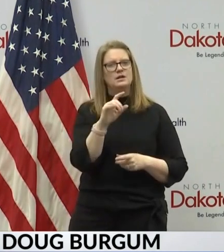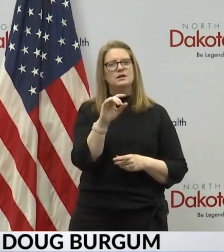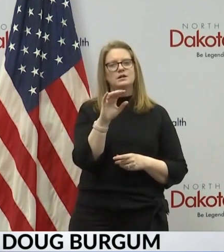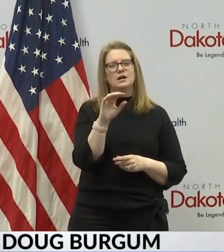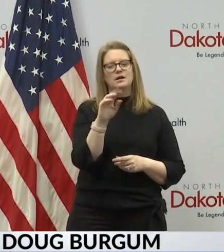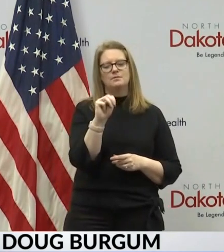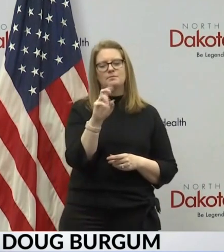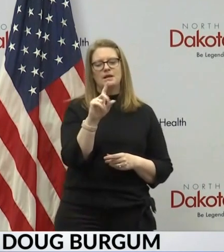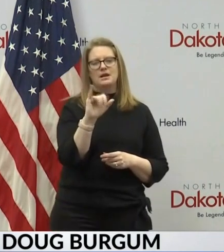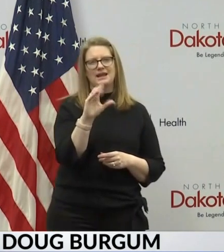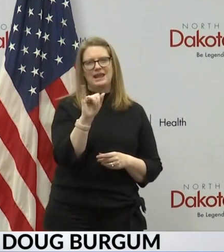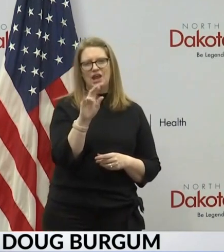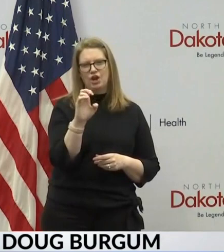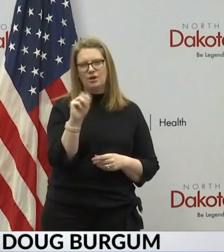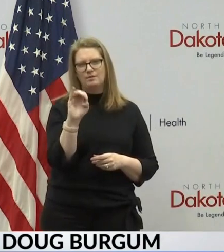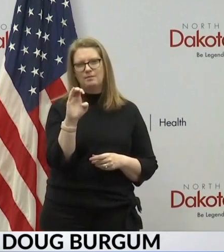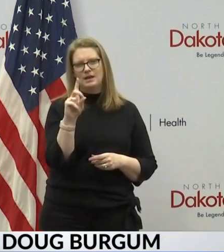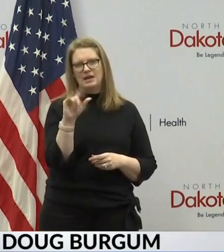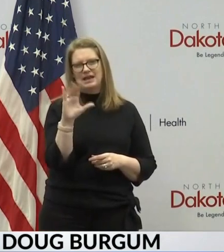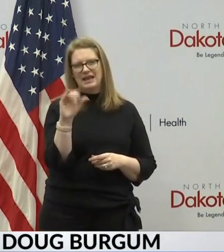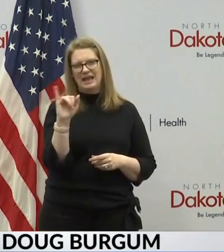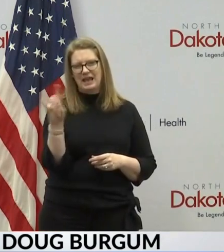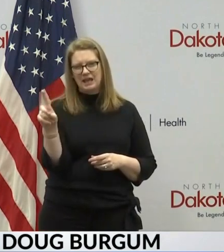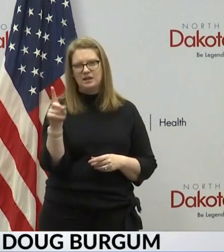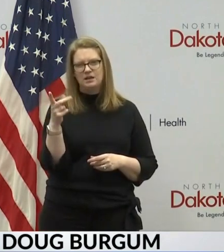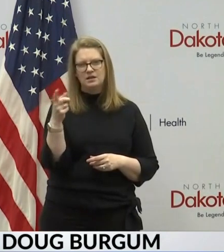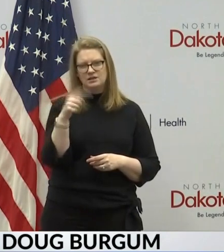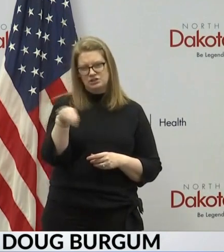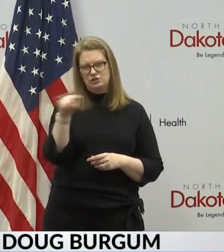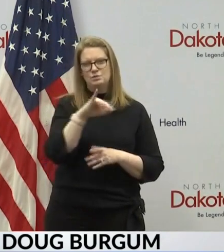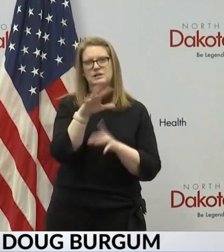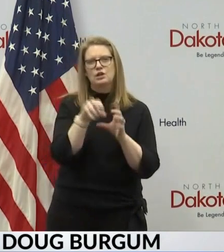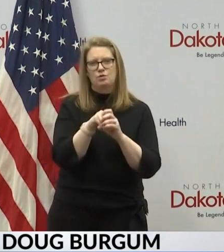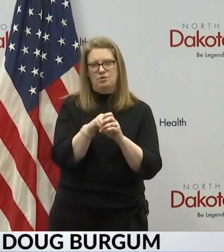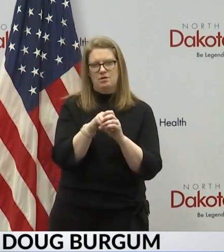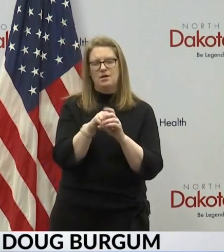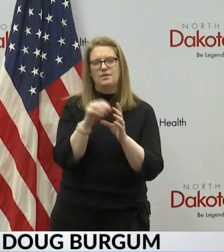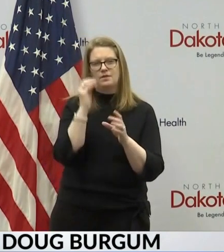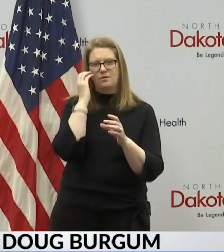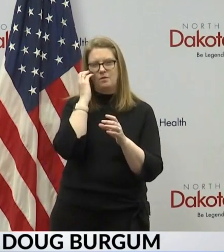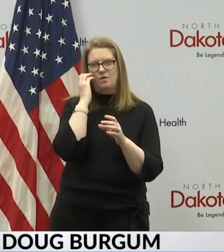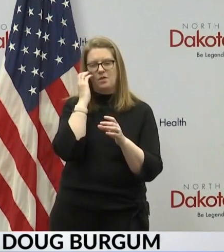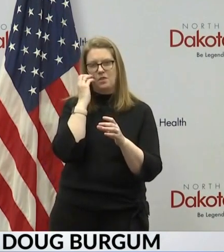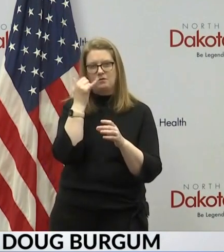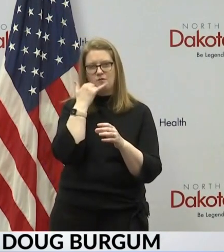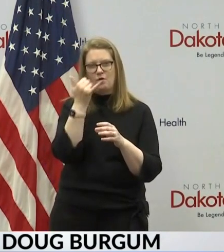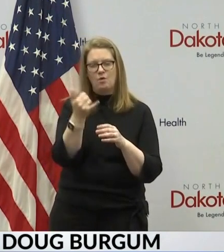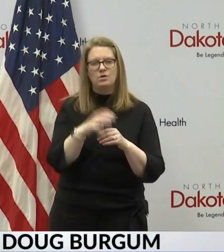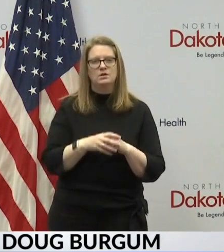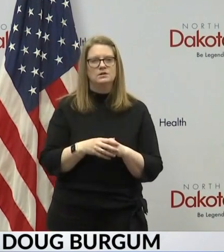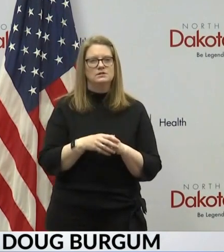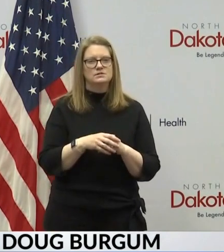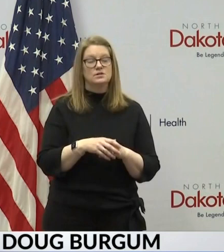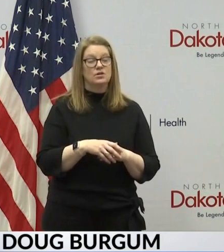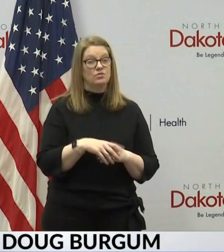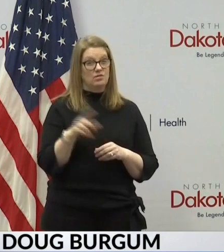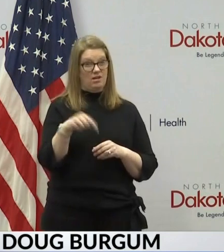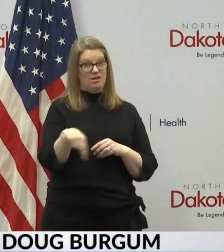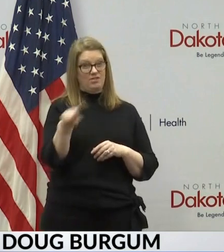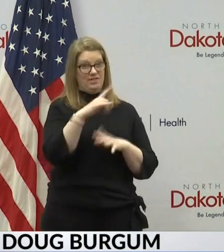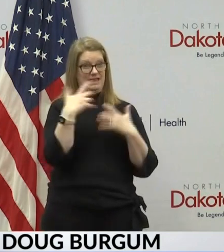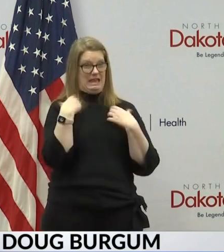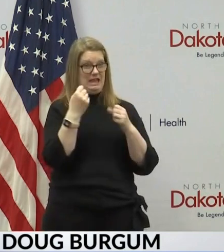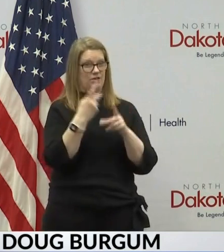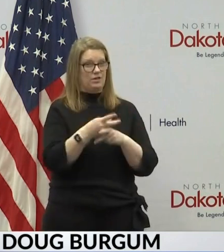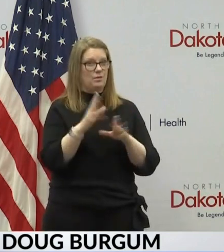She was on the call again this morning. I mean, I would just encourage all the medical providers to keep checking on all the rules,